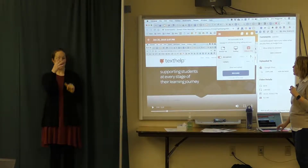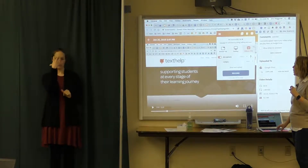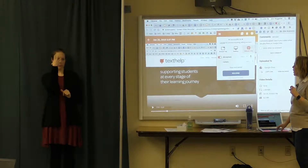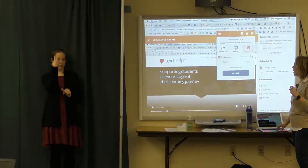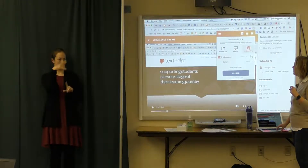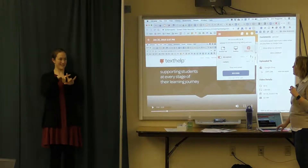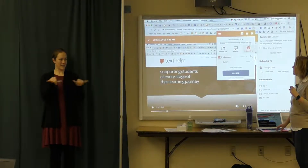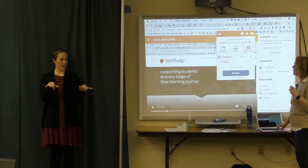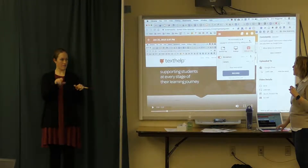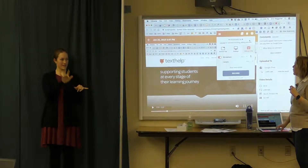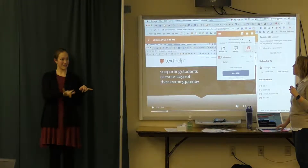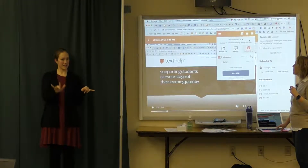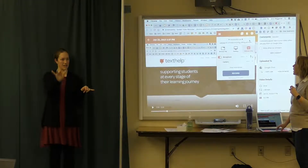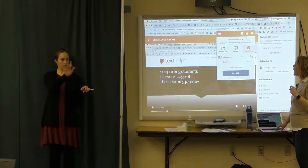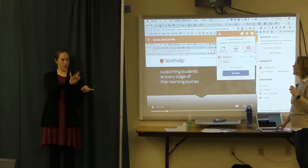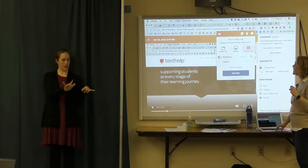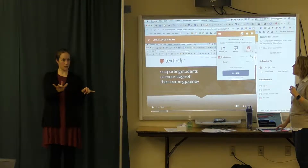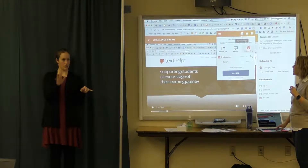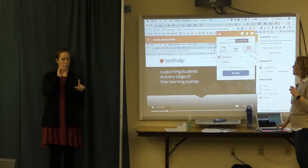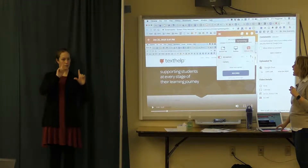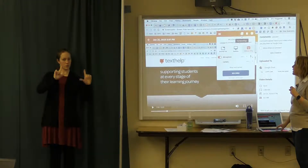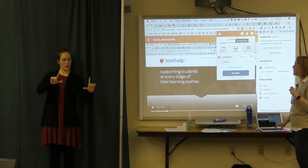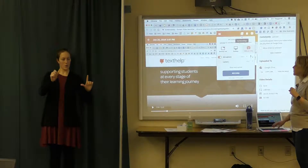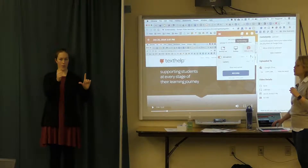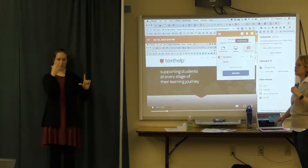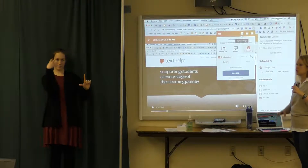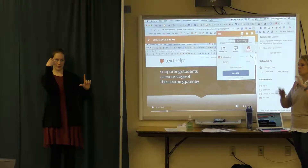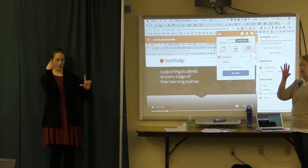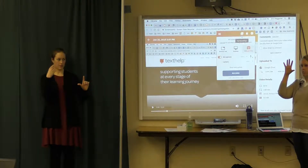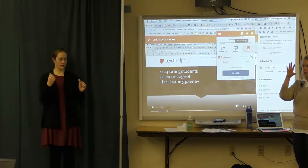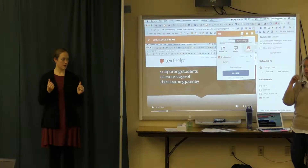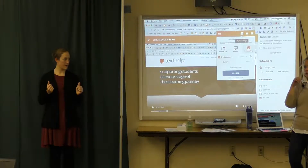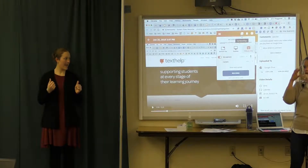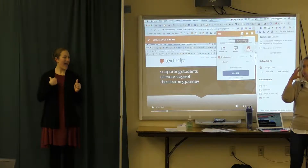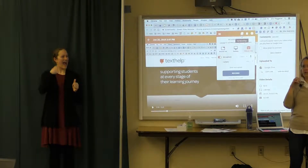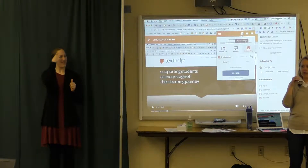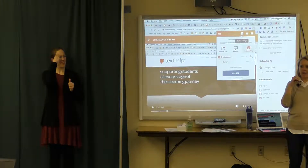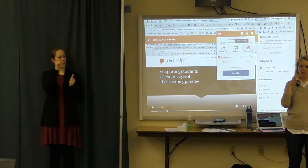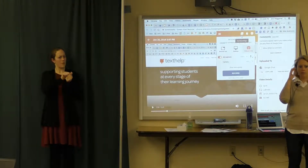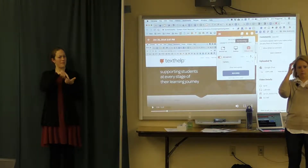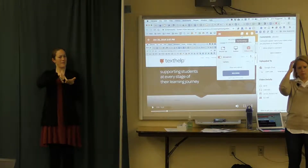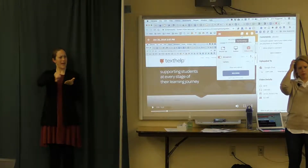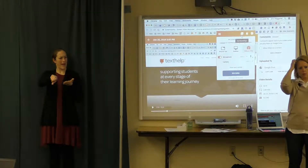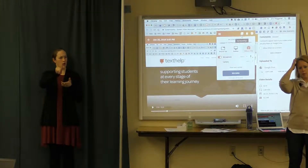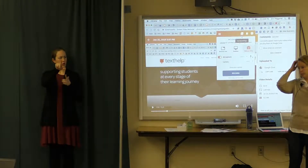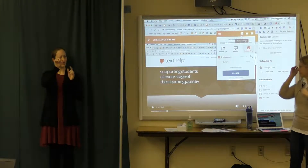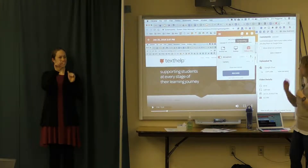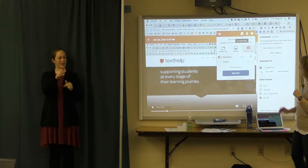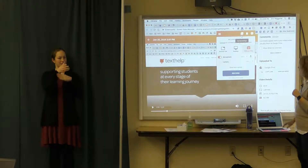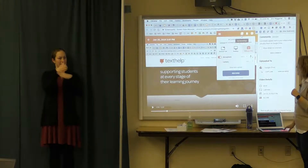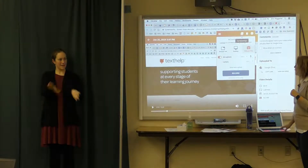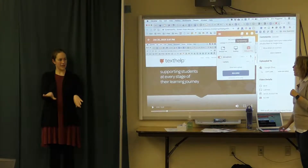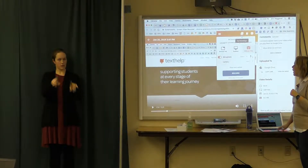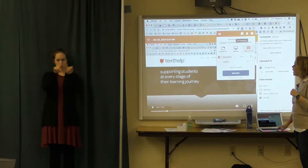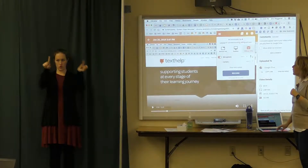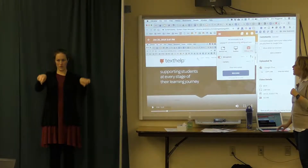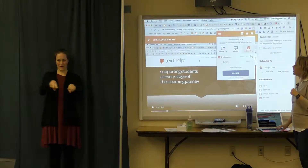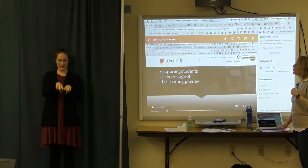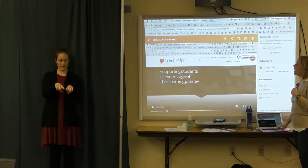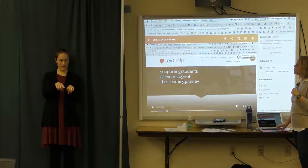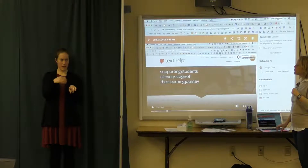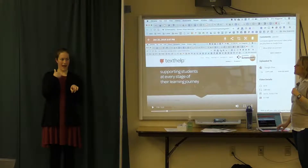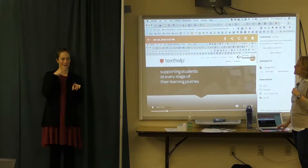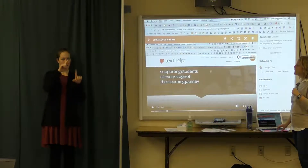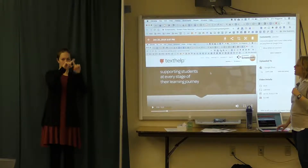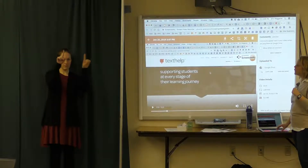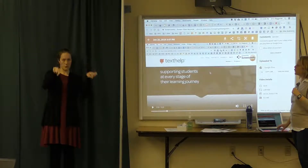do, with the paid version, you can do like half and half. You know what I mean?